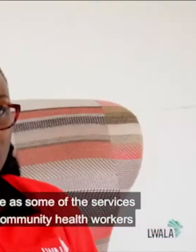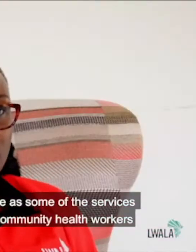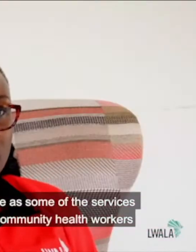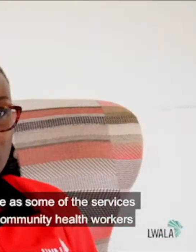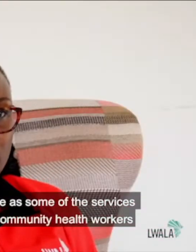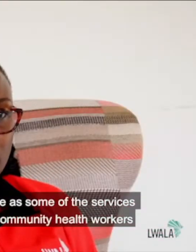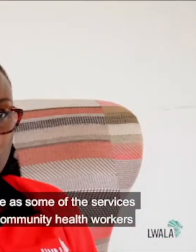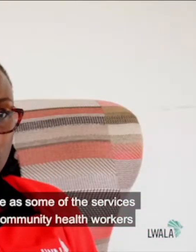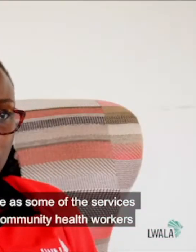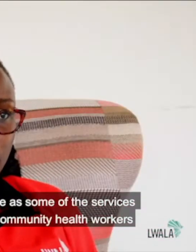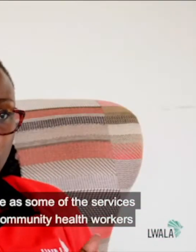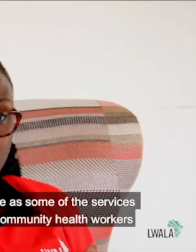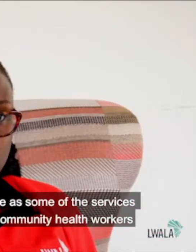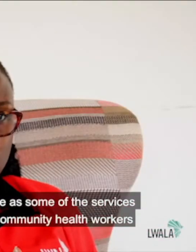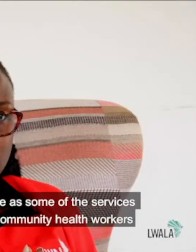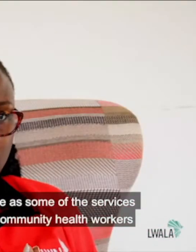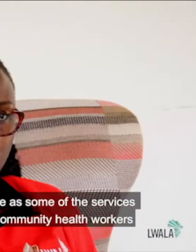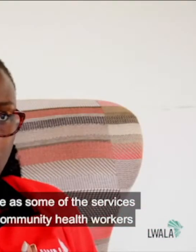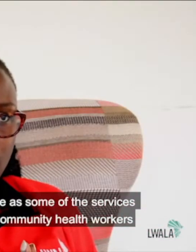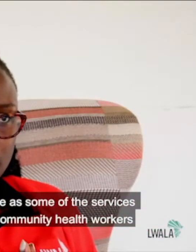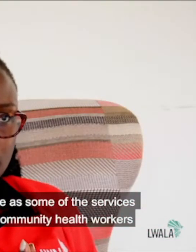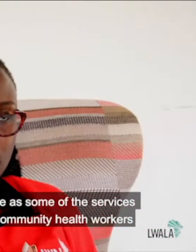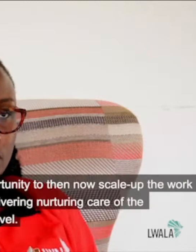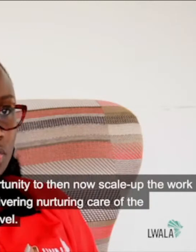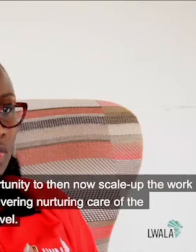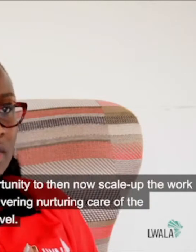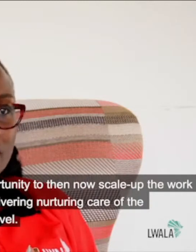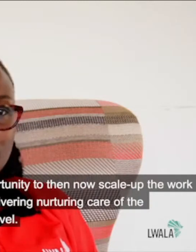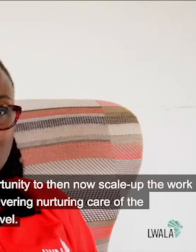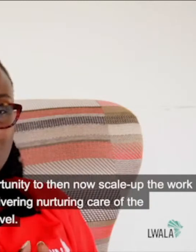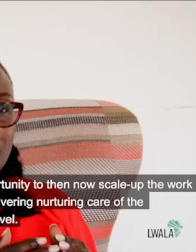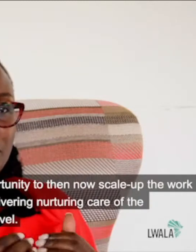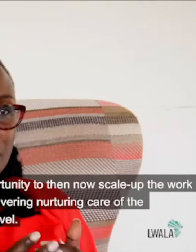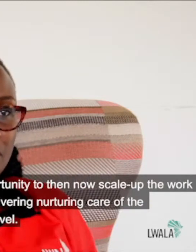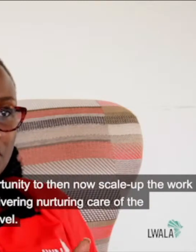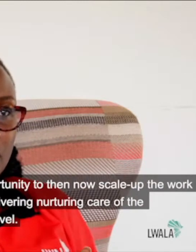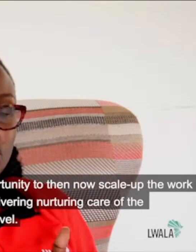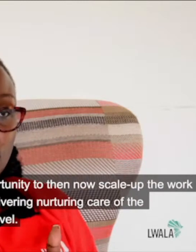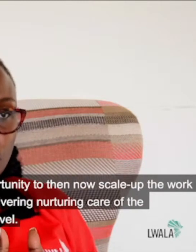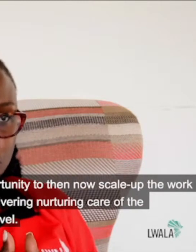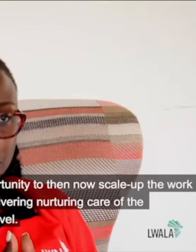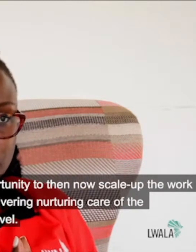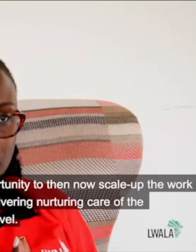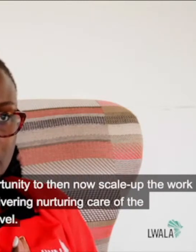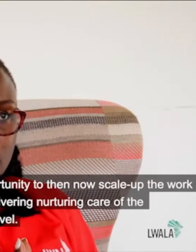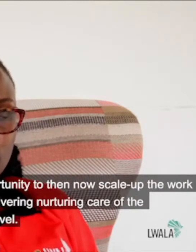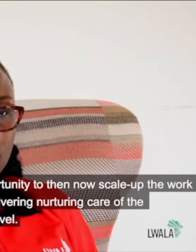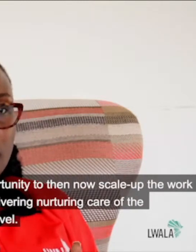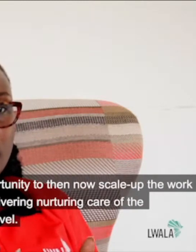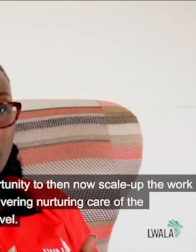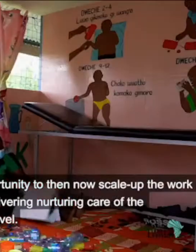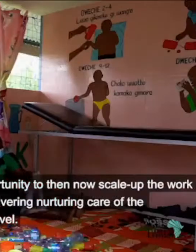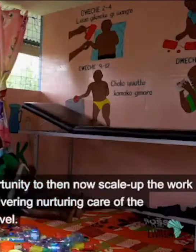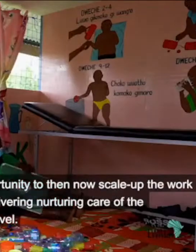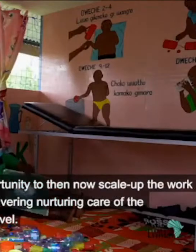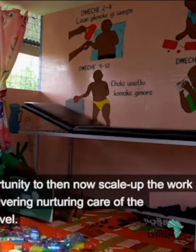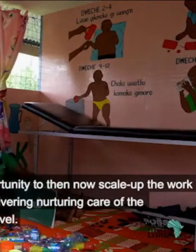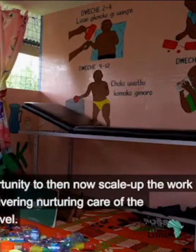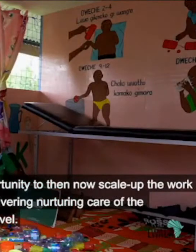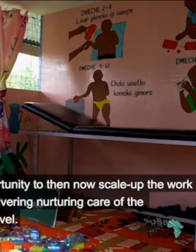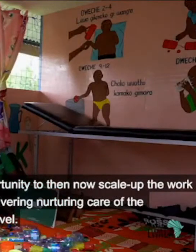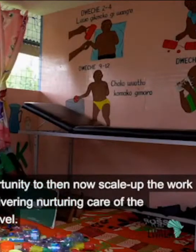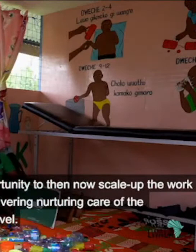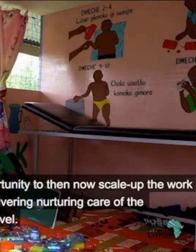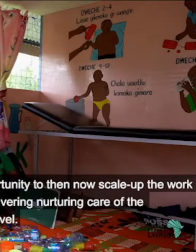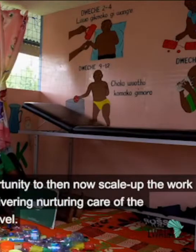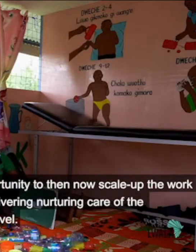services delivered at household level by community health workers. So that gives us a very good opportunity to then now scale